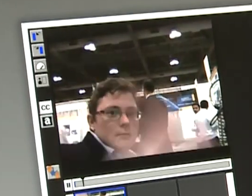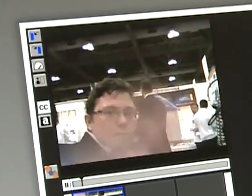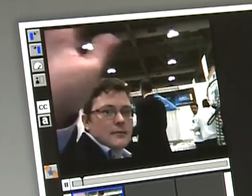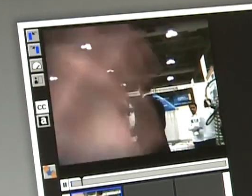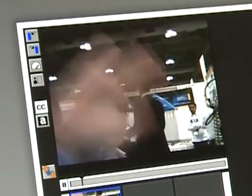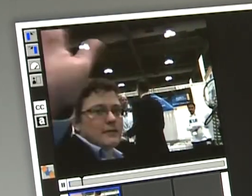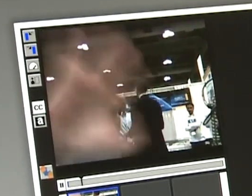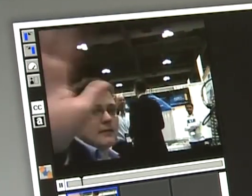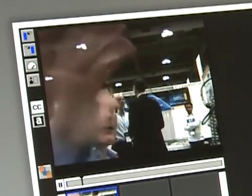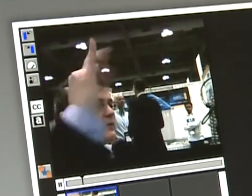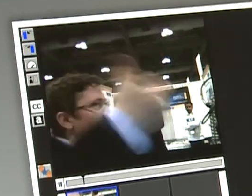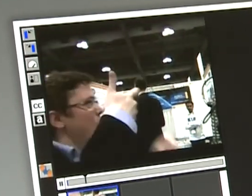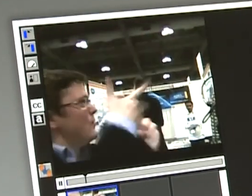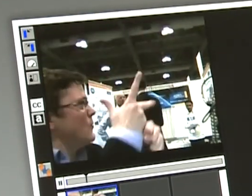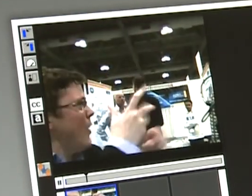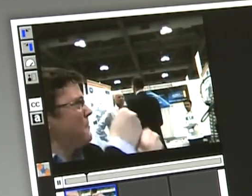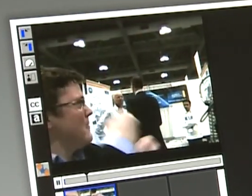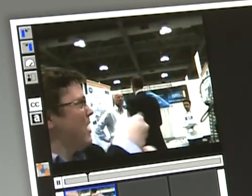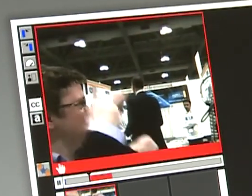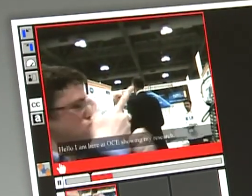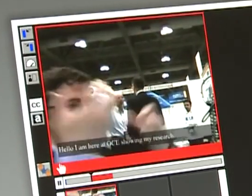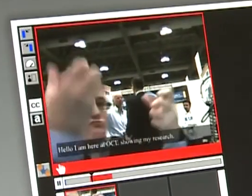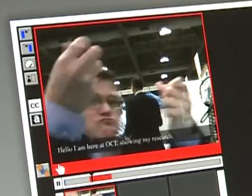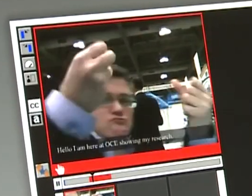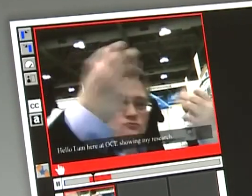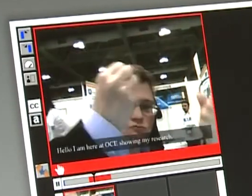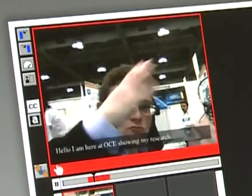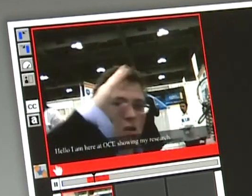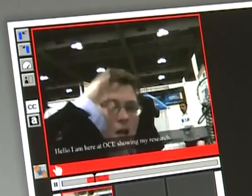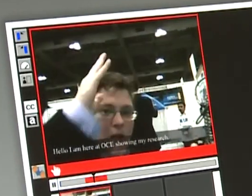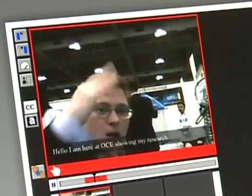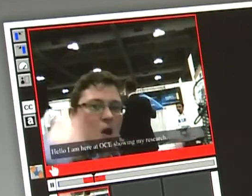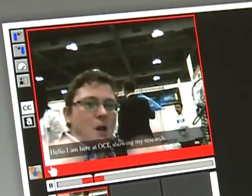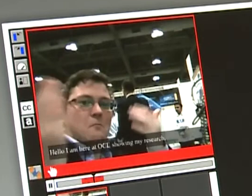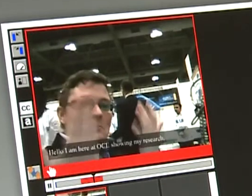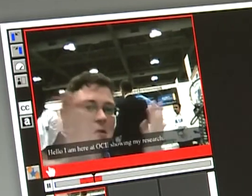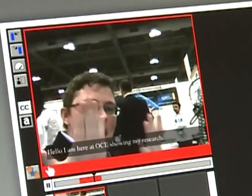And there it is. That's the post we just made as a demonstration, and it's got its